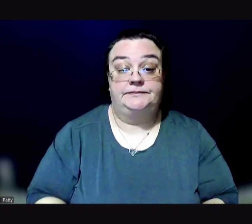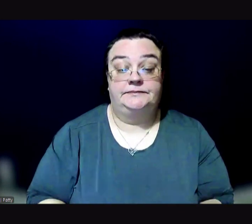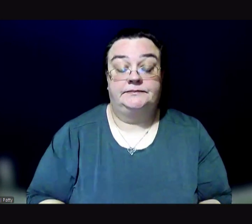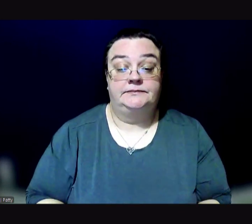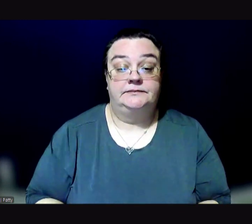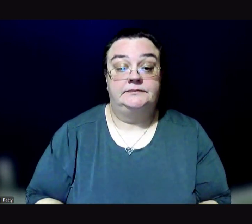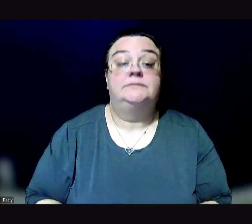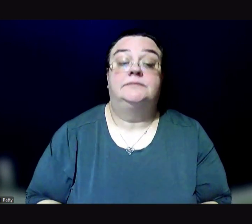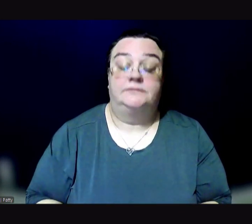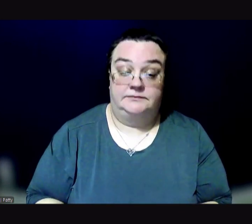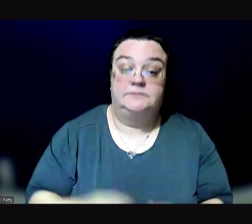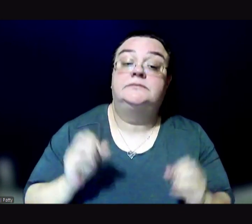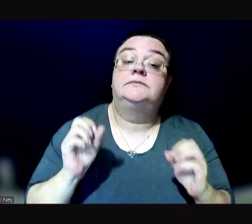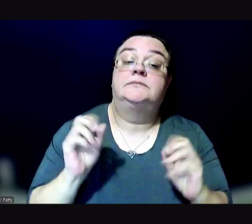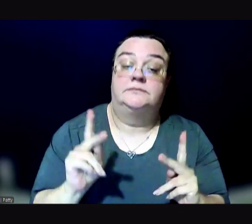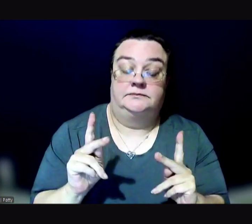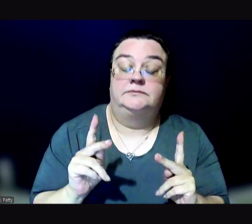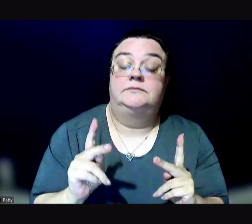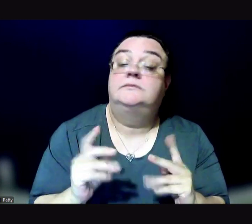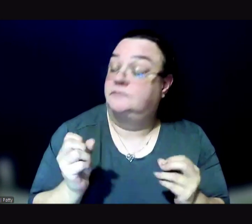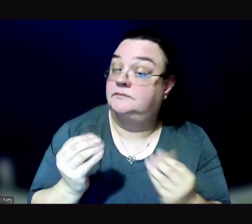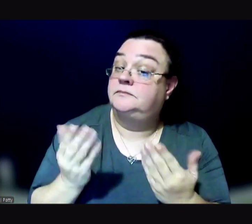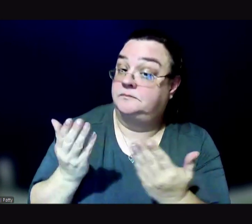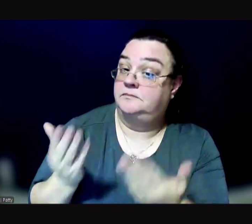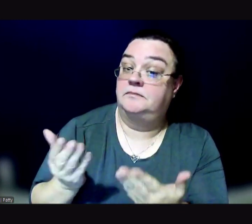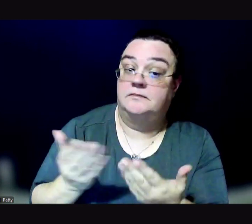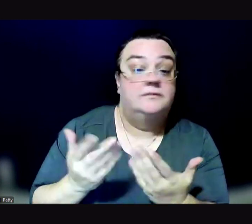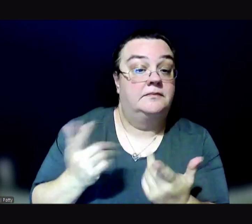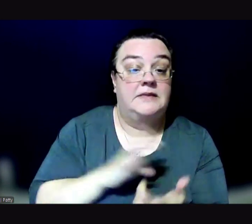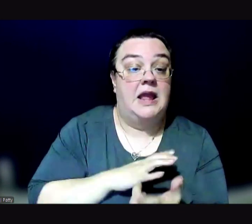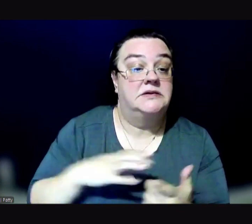Okay, and so, go ahead, council member.